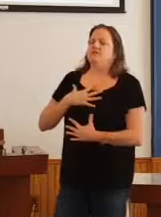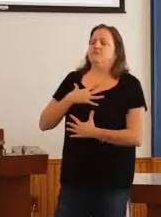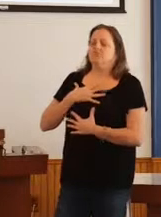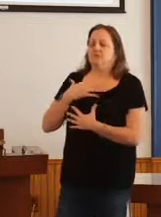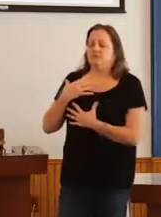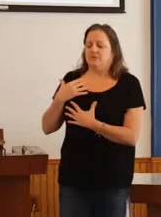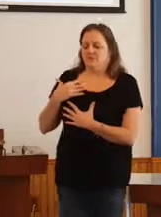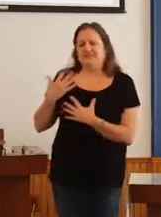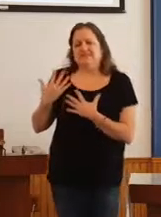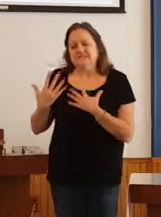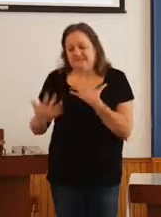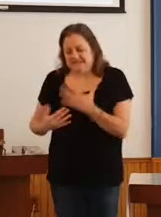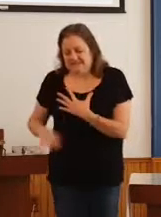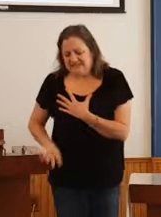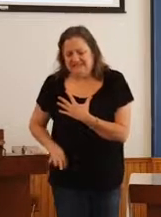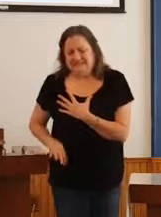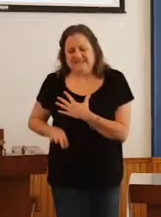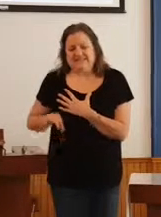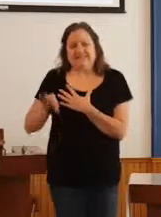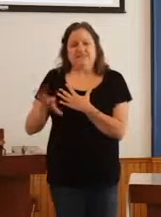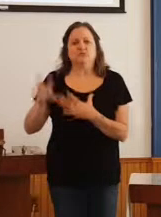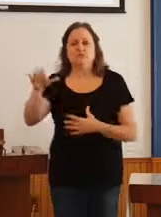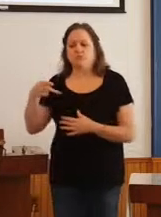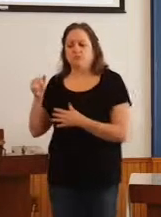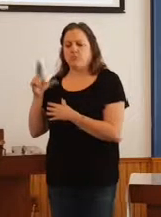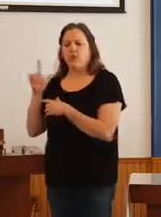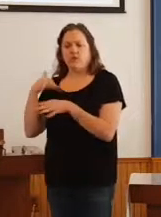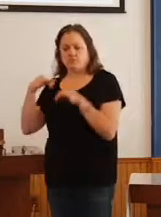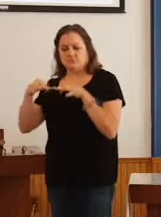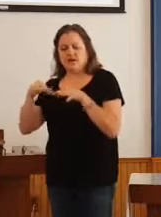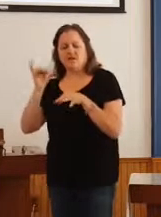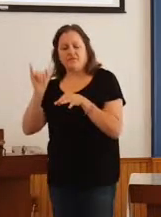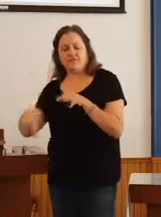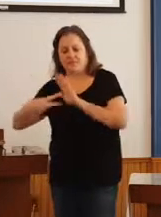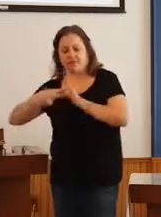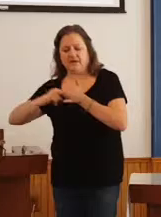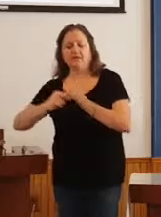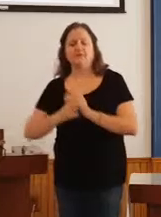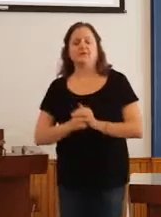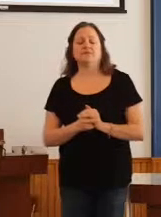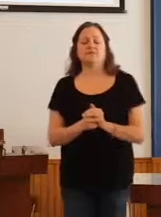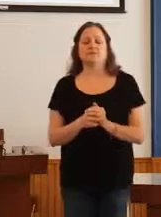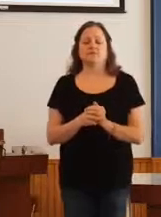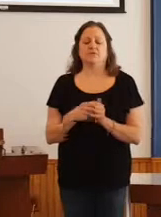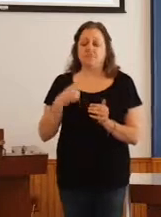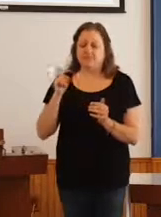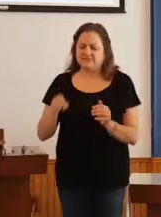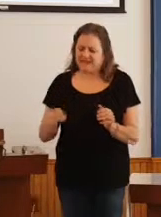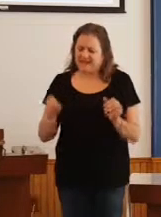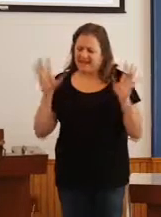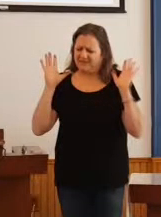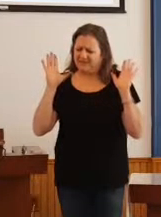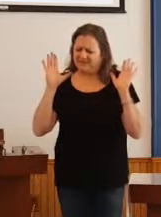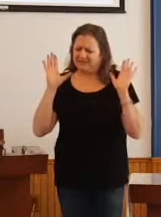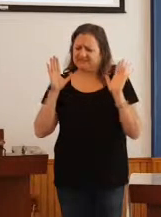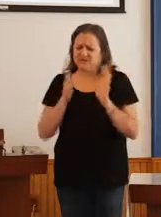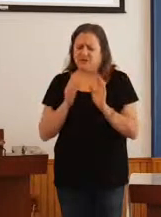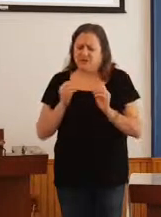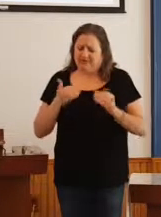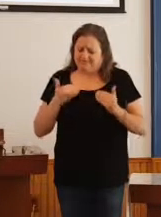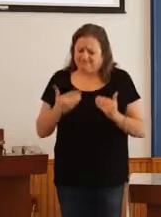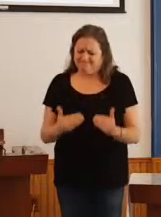That's the kind of sacrifices Paul is referring to here when he says we must make sacrifices. When we